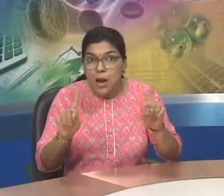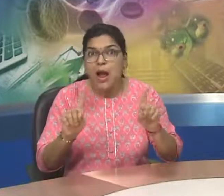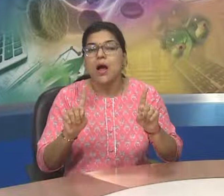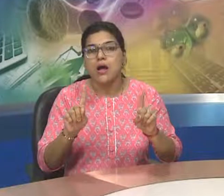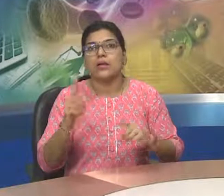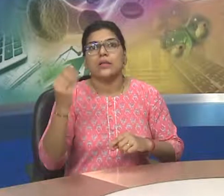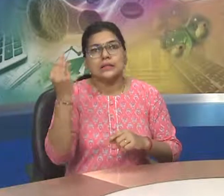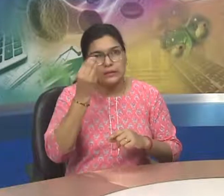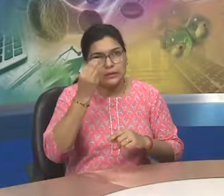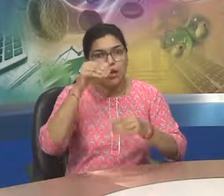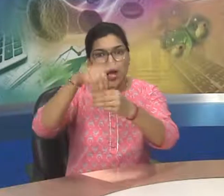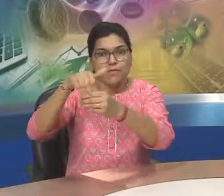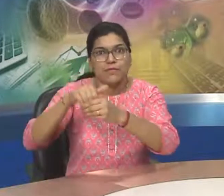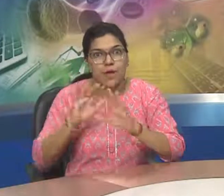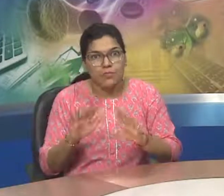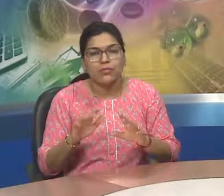become salty.